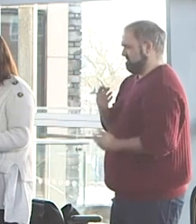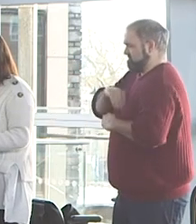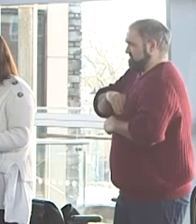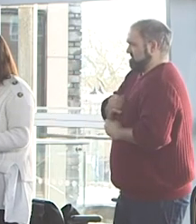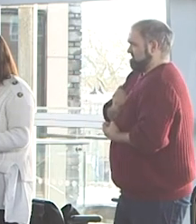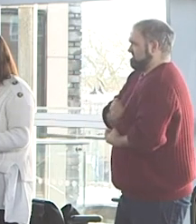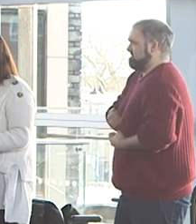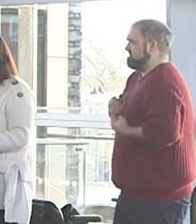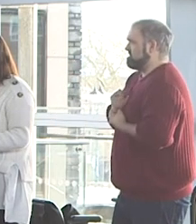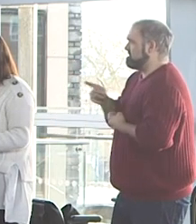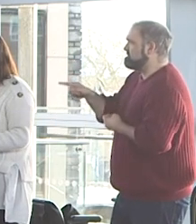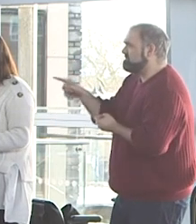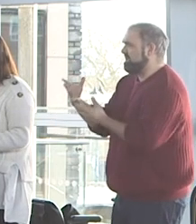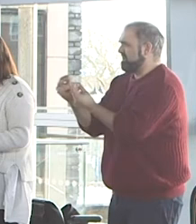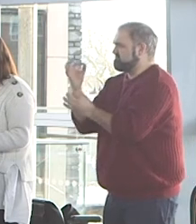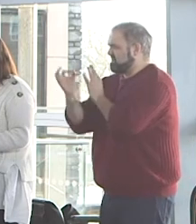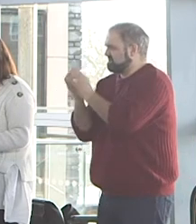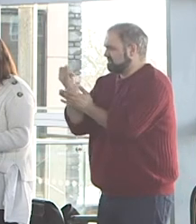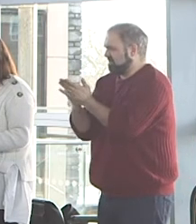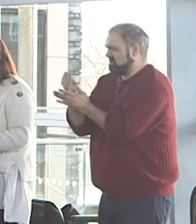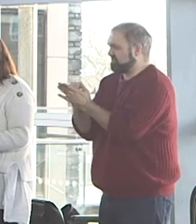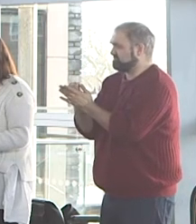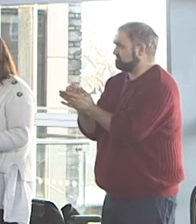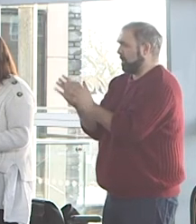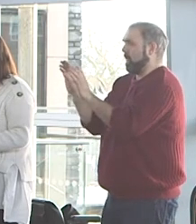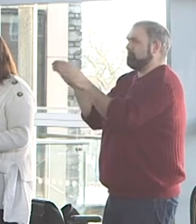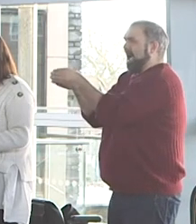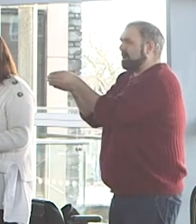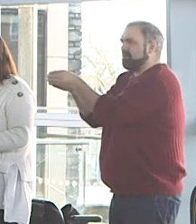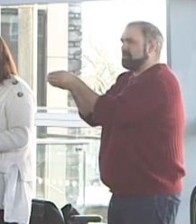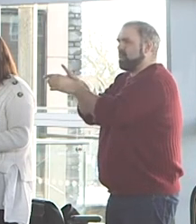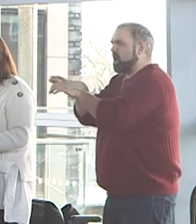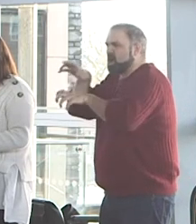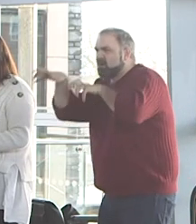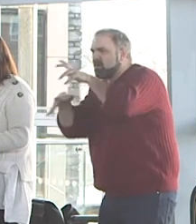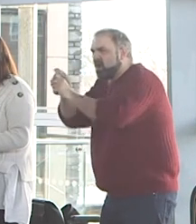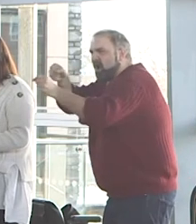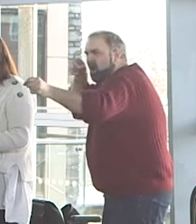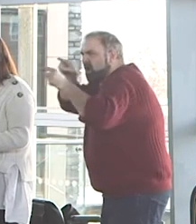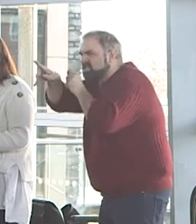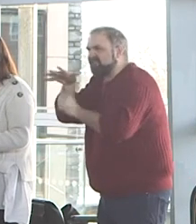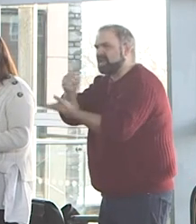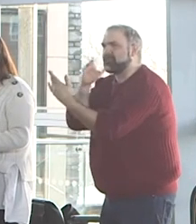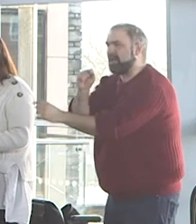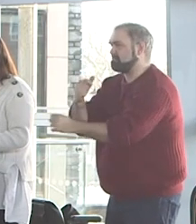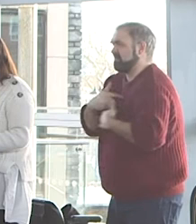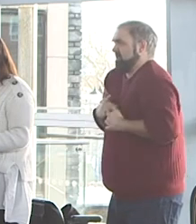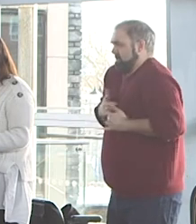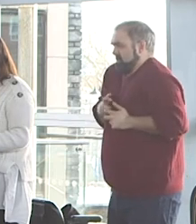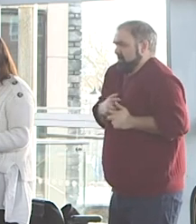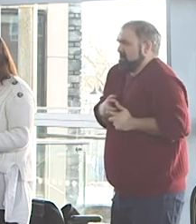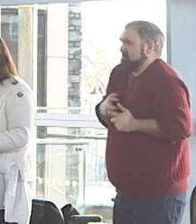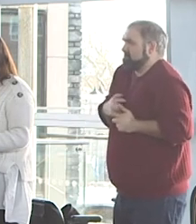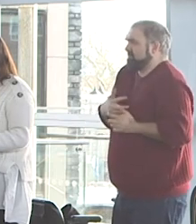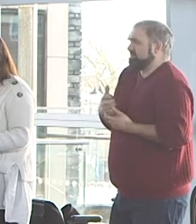sexual questions, intimidating everybody. They were a pack. It was like they were hunting for a gay man. I was terrified. I had to